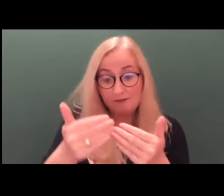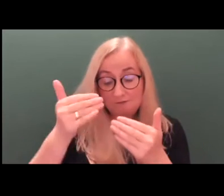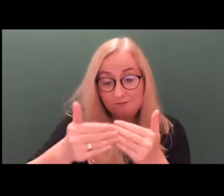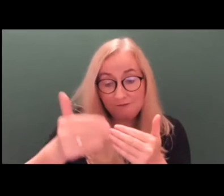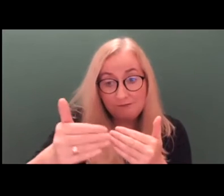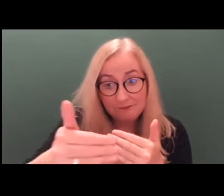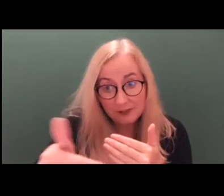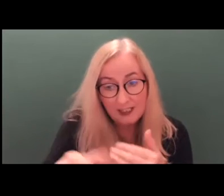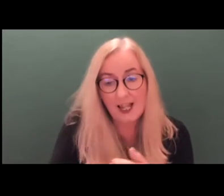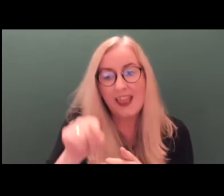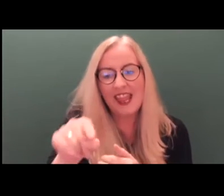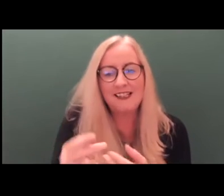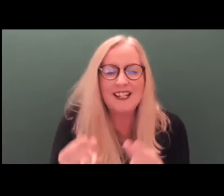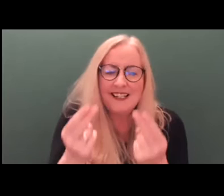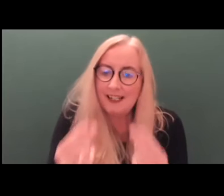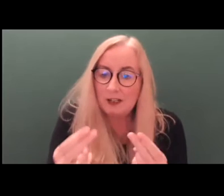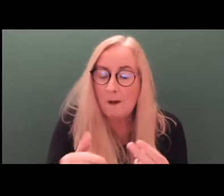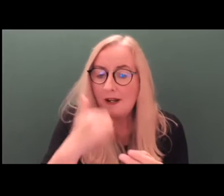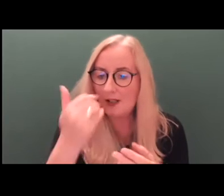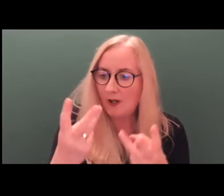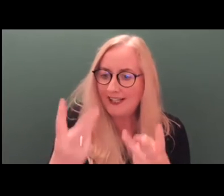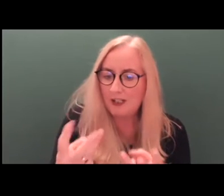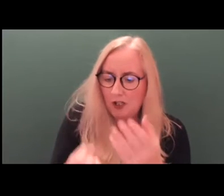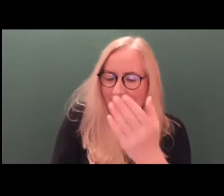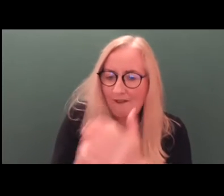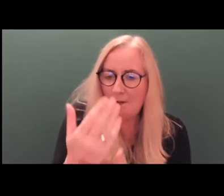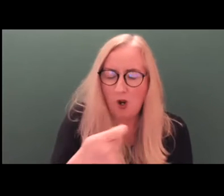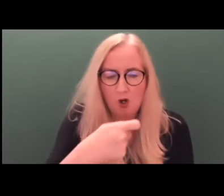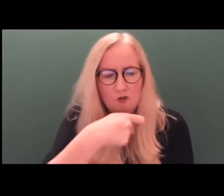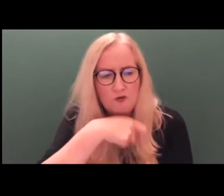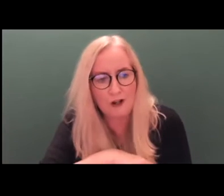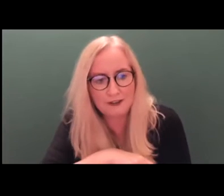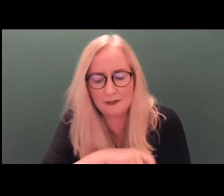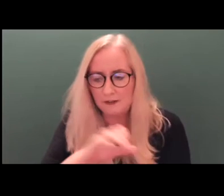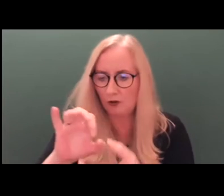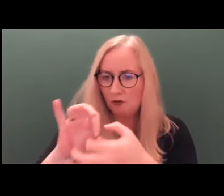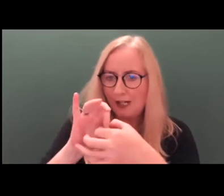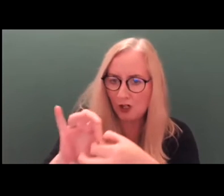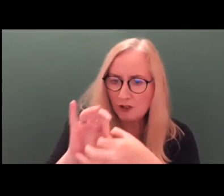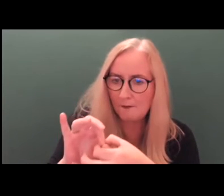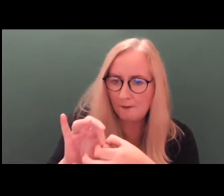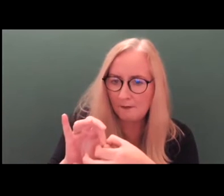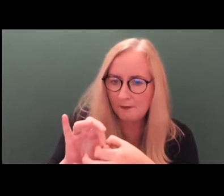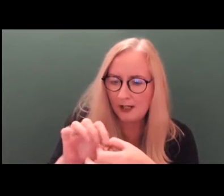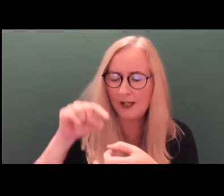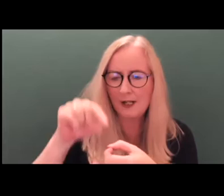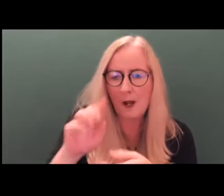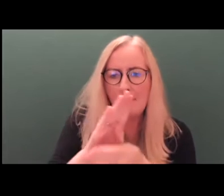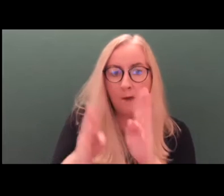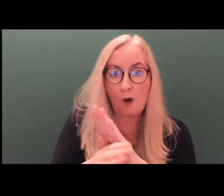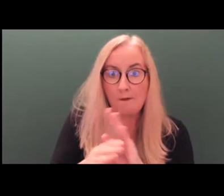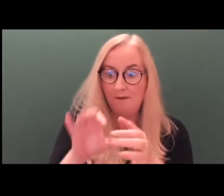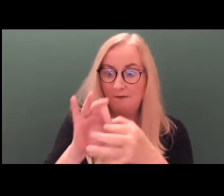This is a necessary condition for developing a trustful relation and for coming into more essential matters.